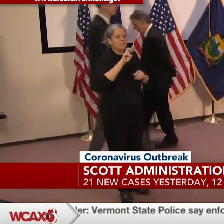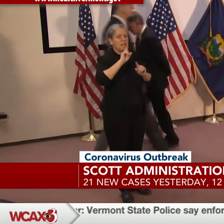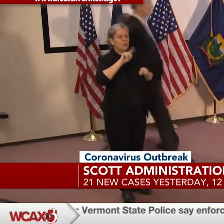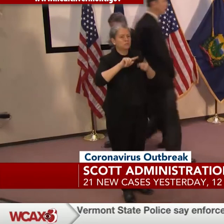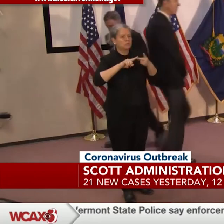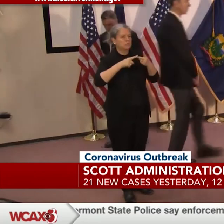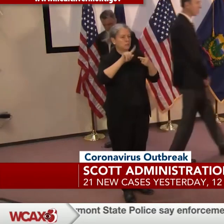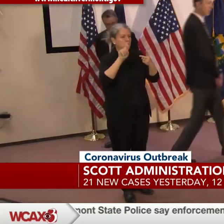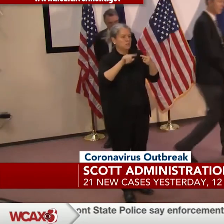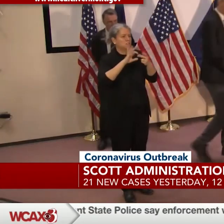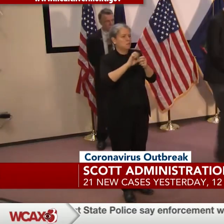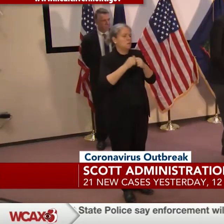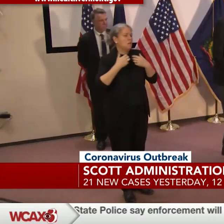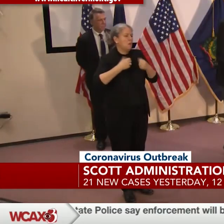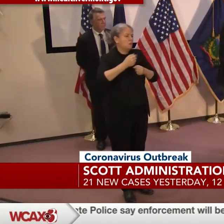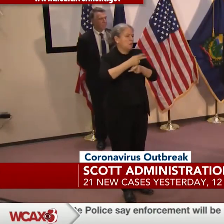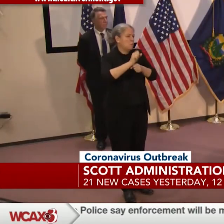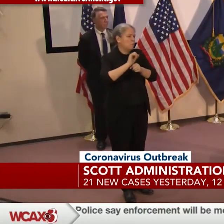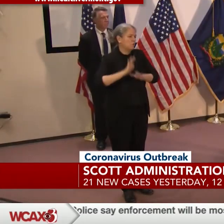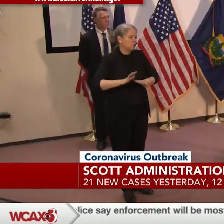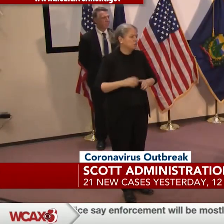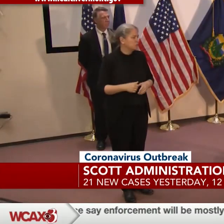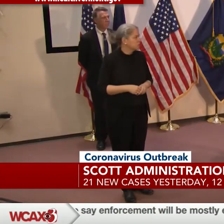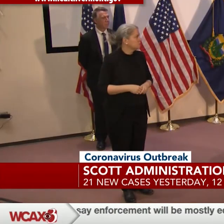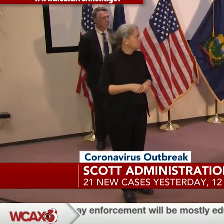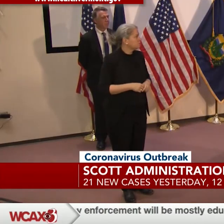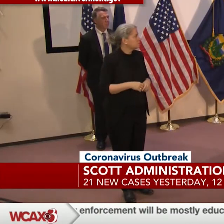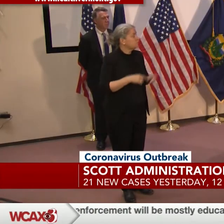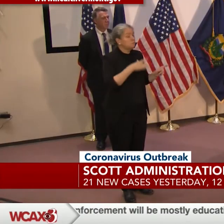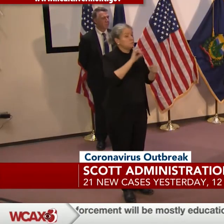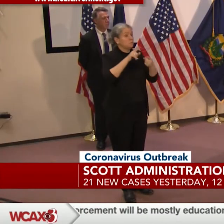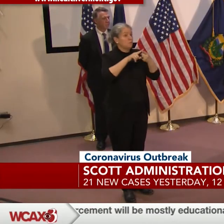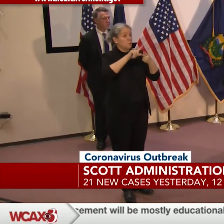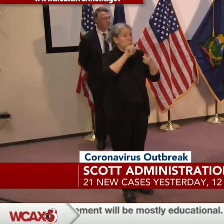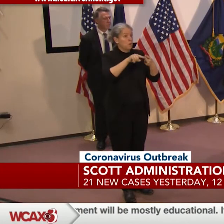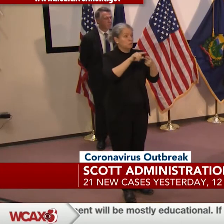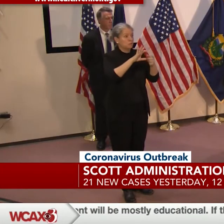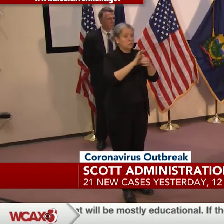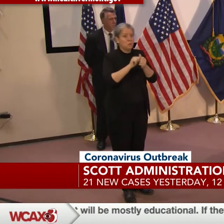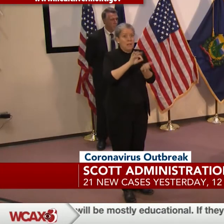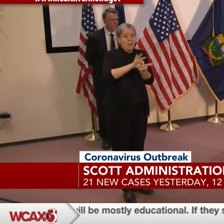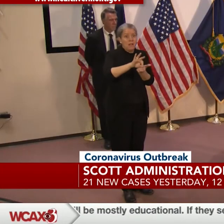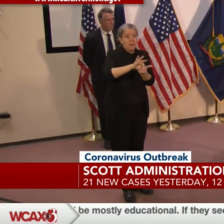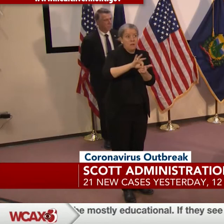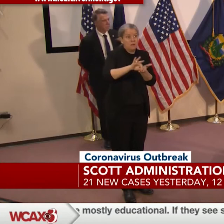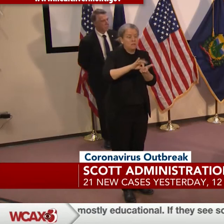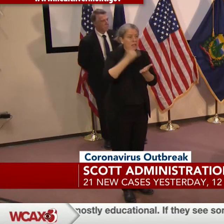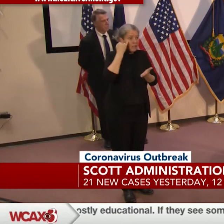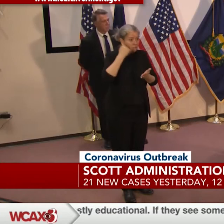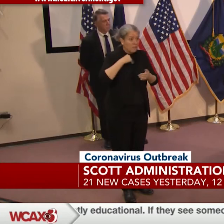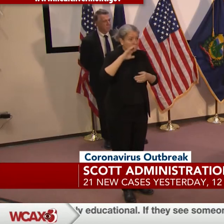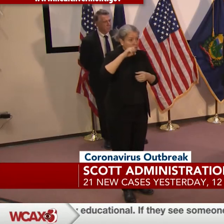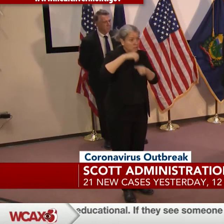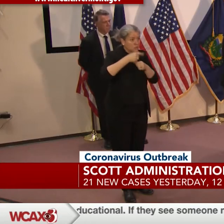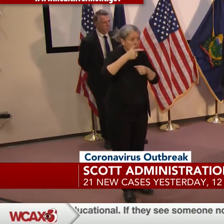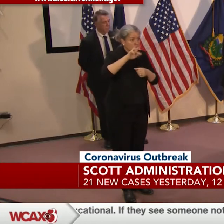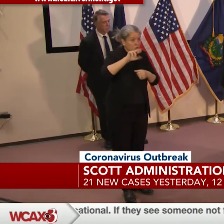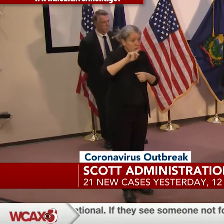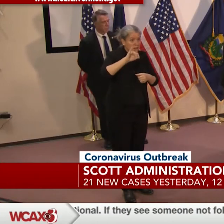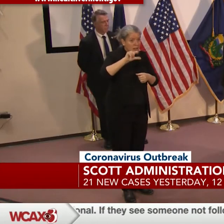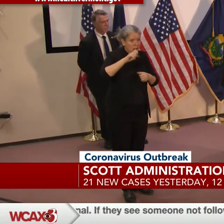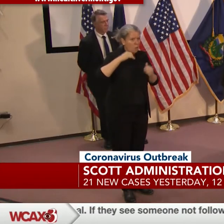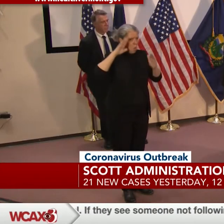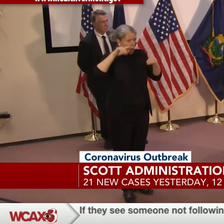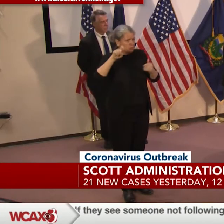Thank you. On the first question, I would definitely hope that if there was a case in Grand Isle, it would be listed as Grand